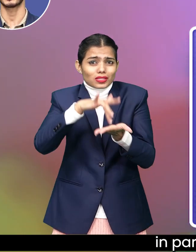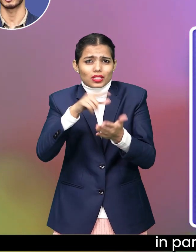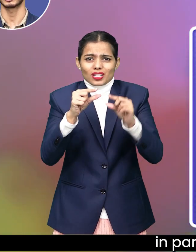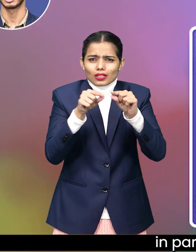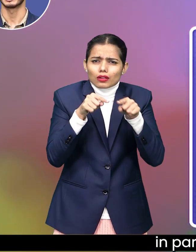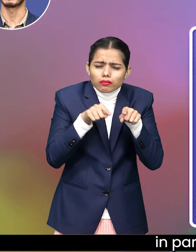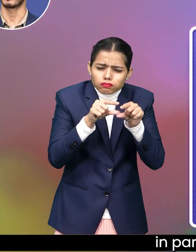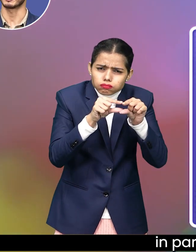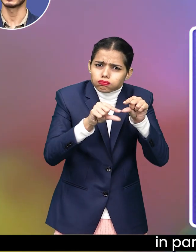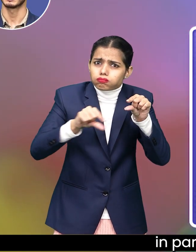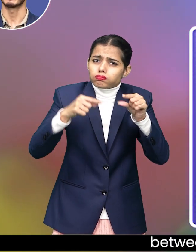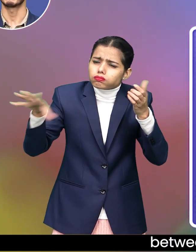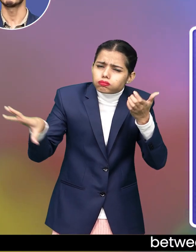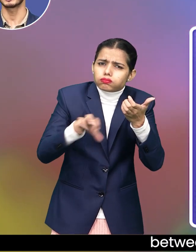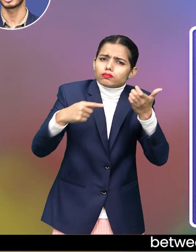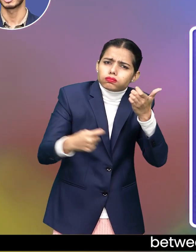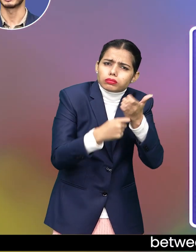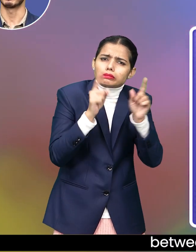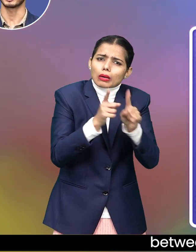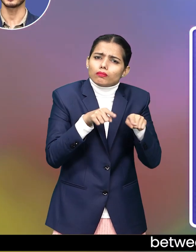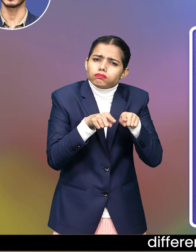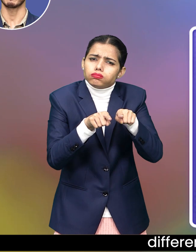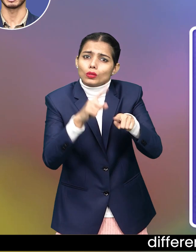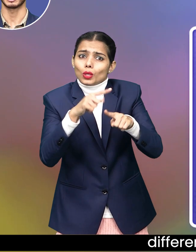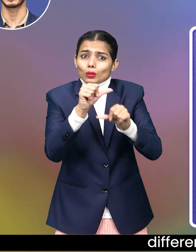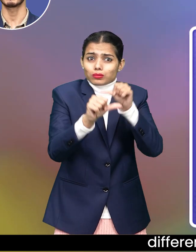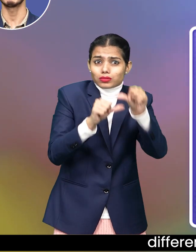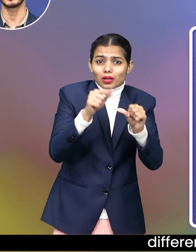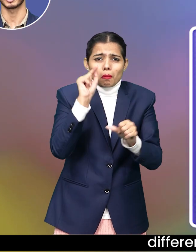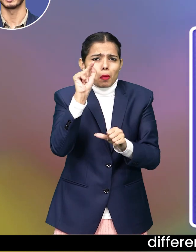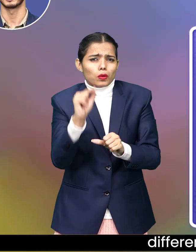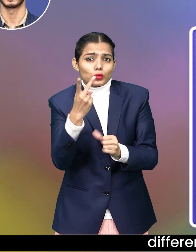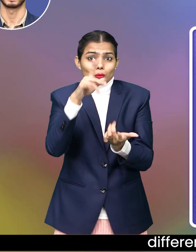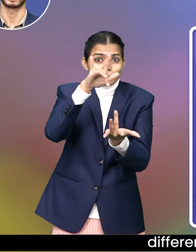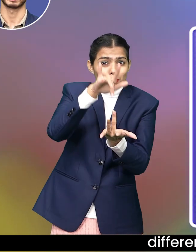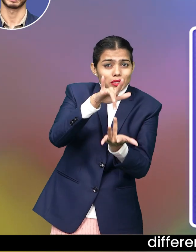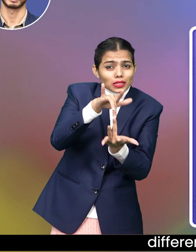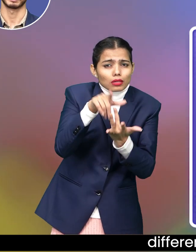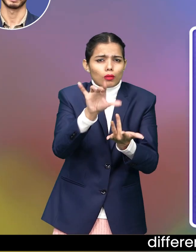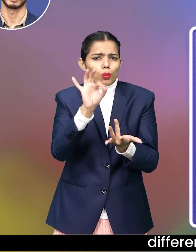parallel across the points between which the potential difference is to be measured.